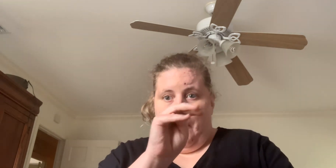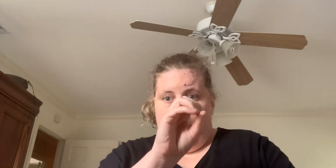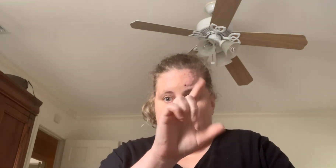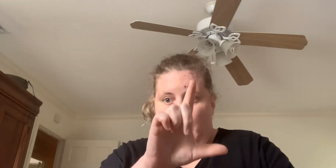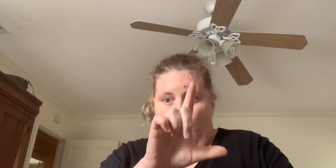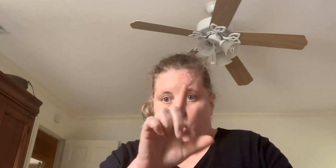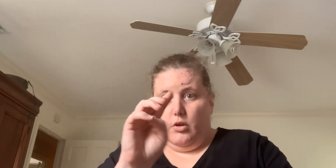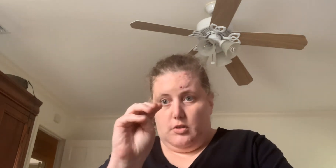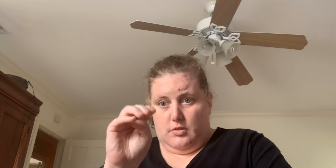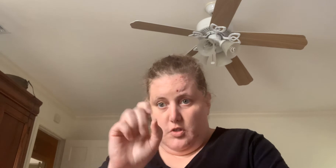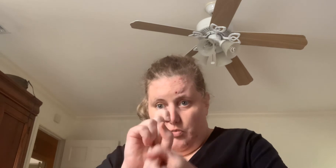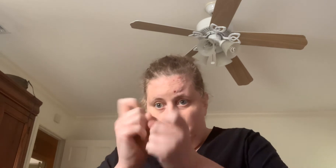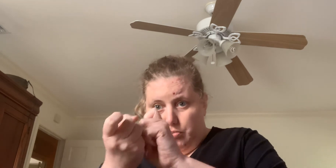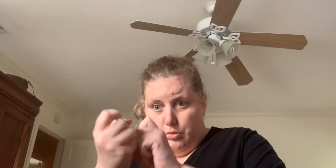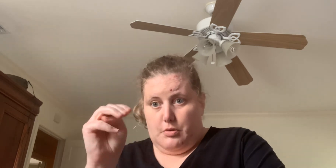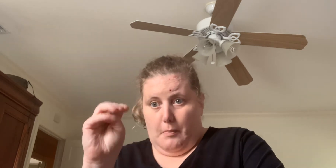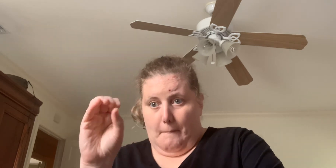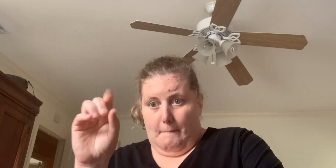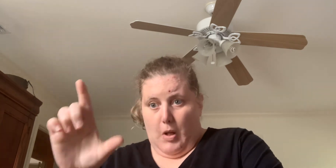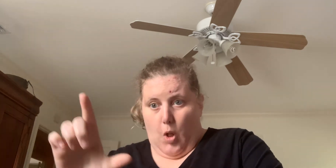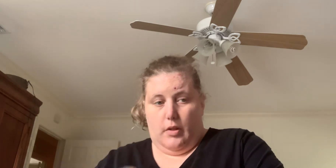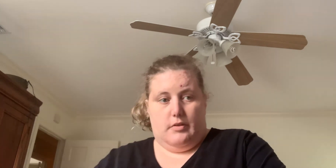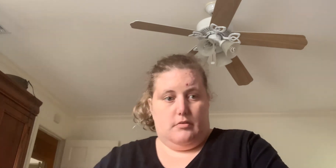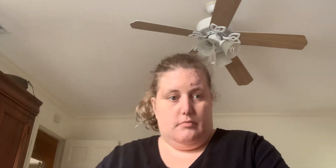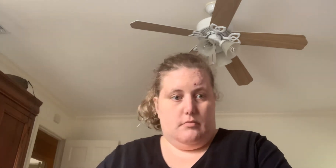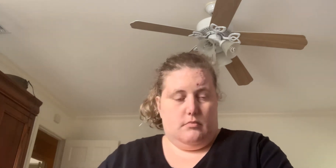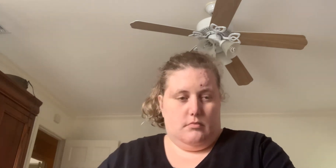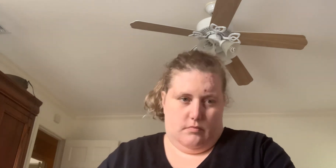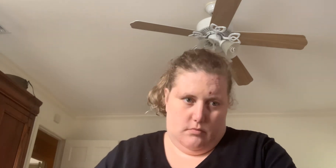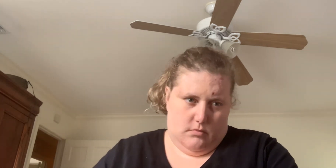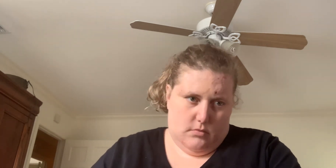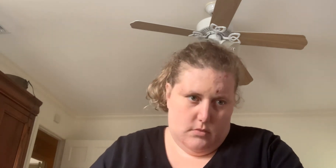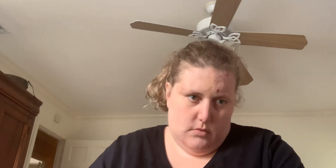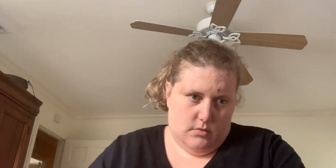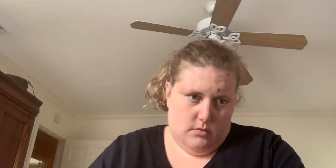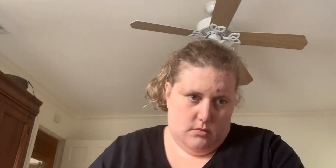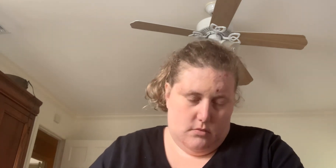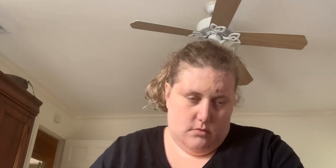conversions. And we're going to say how many